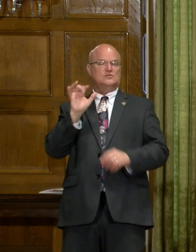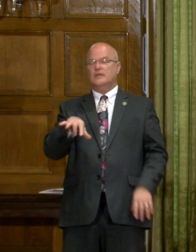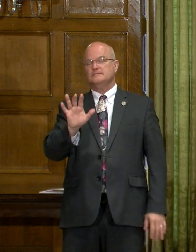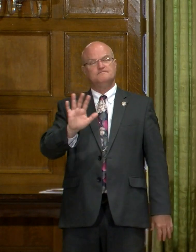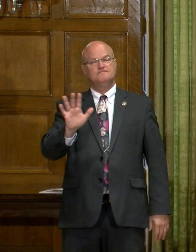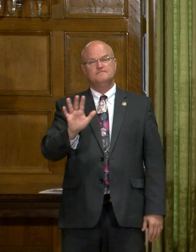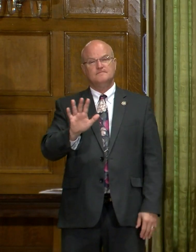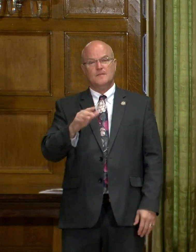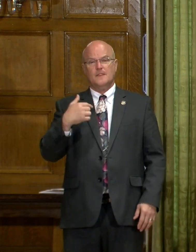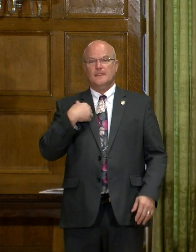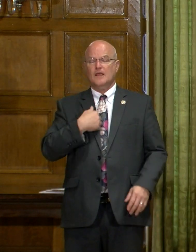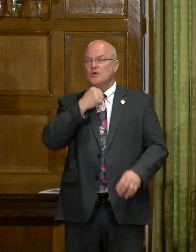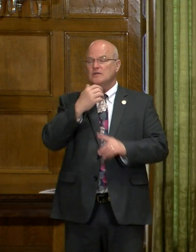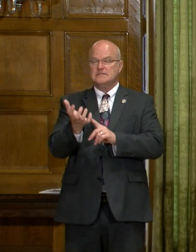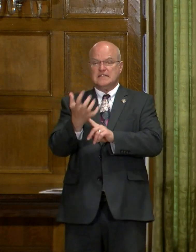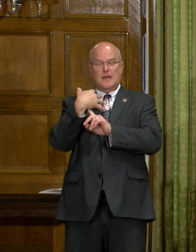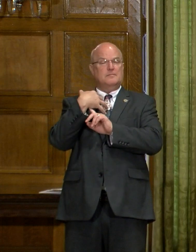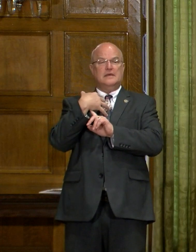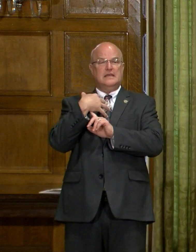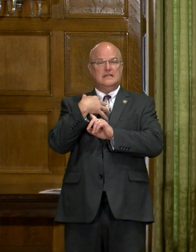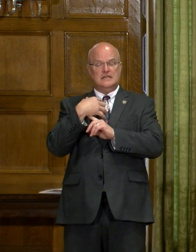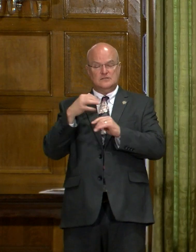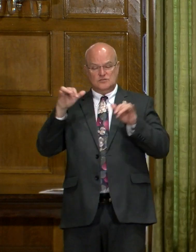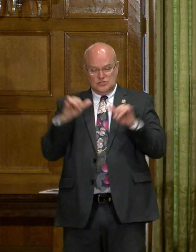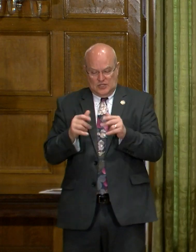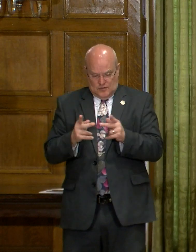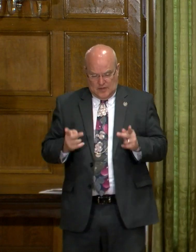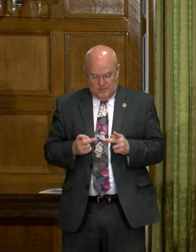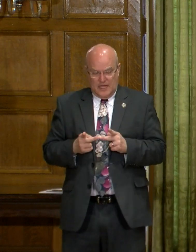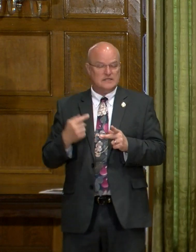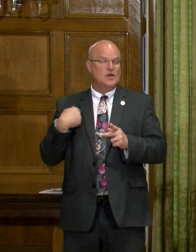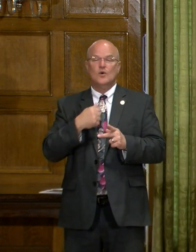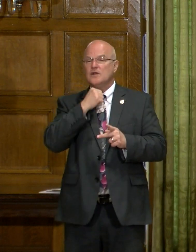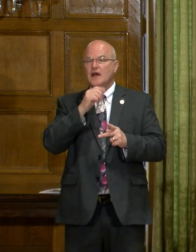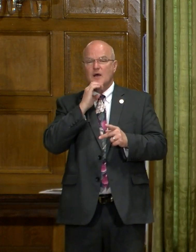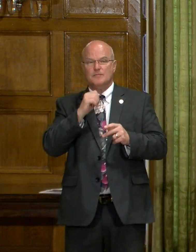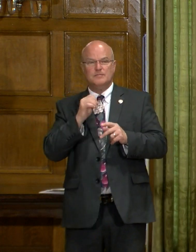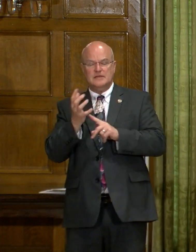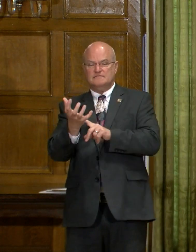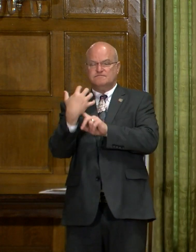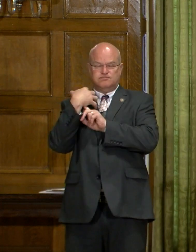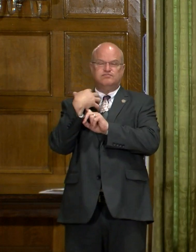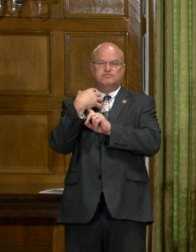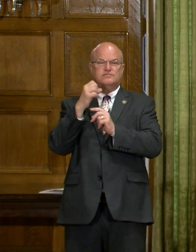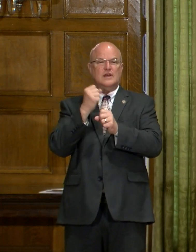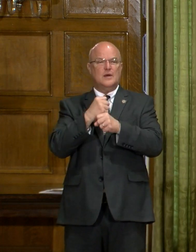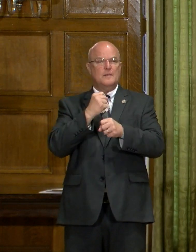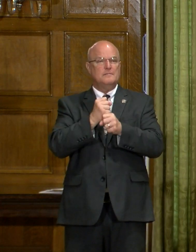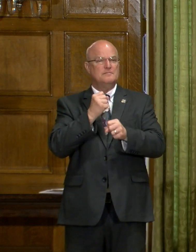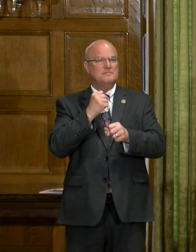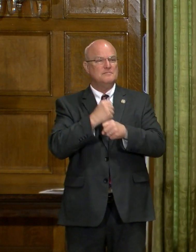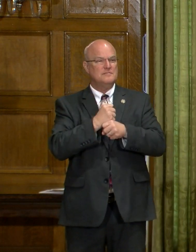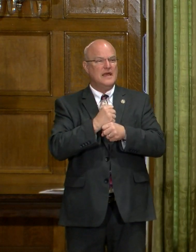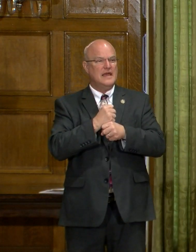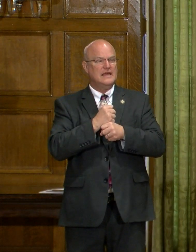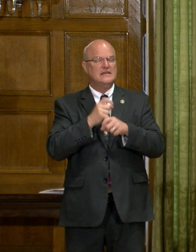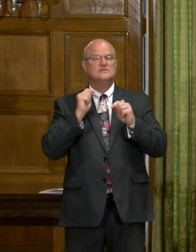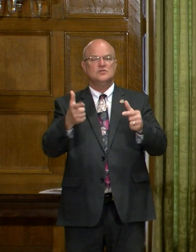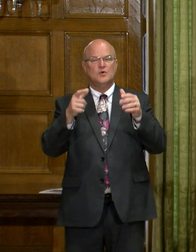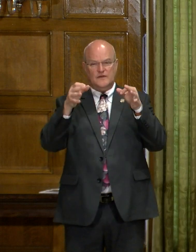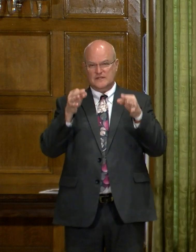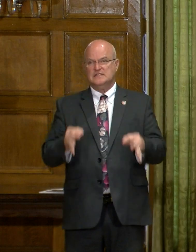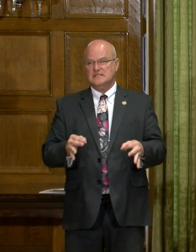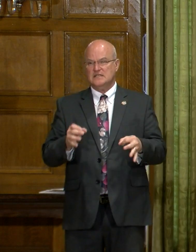it. We weren't stampeded into sheltering in place, and we're not going to be stampeded into making too quick